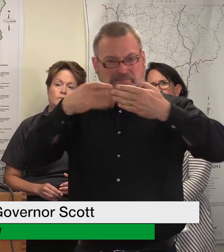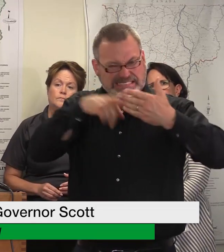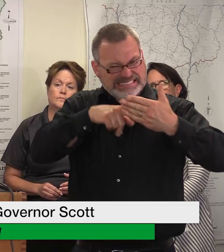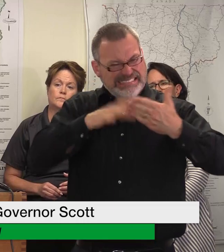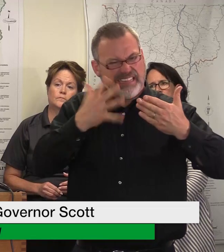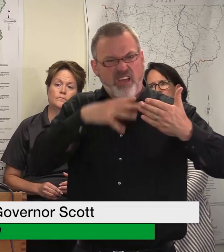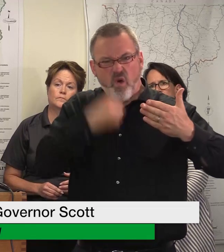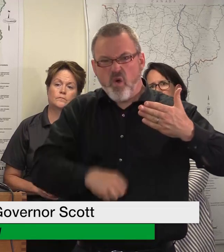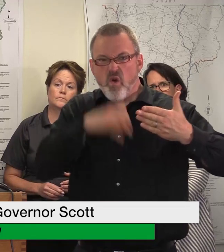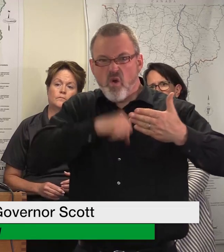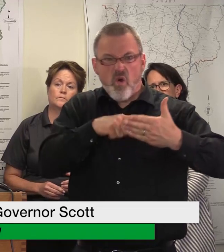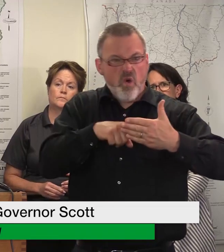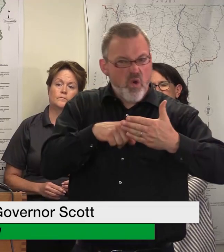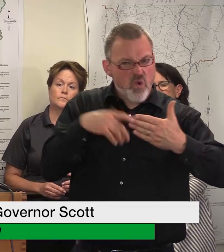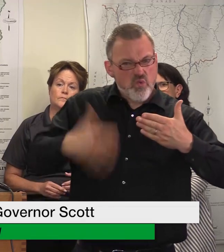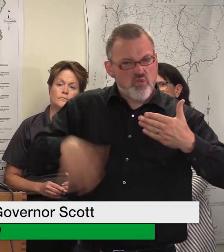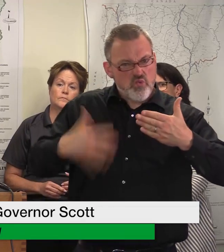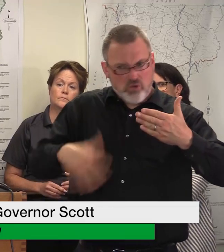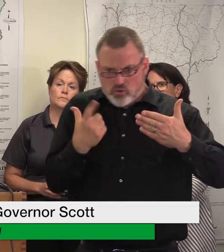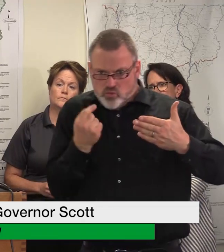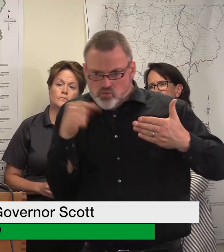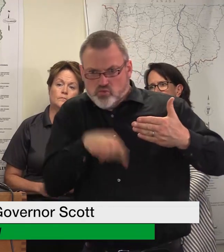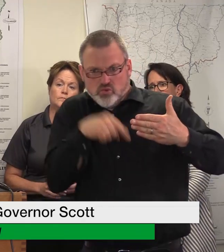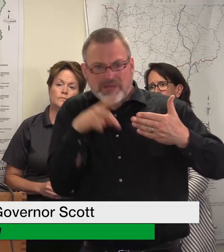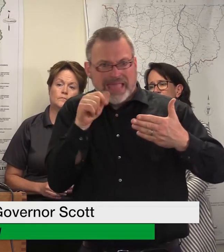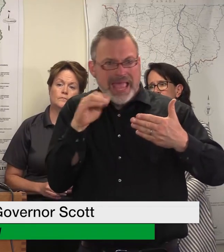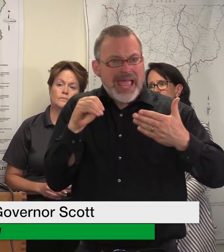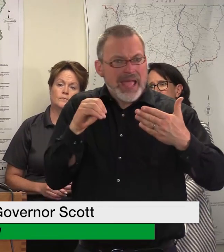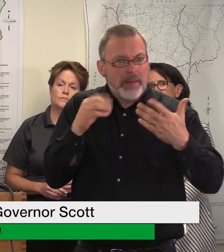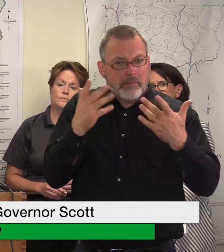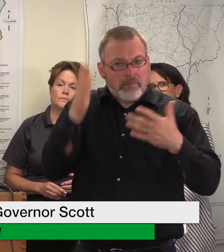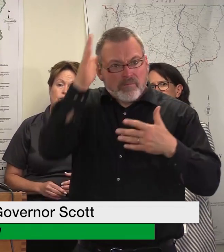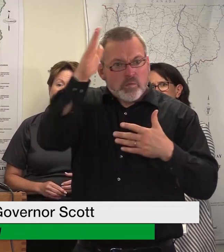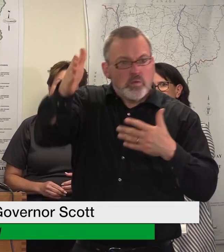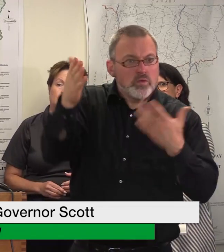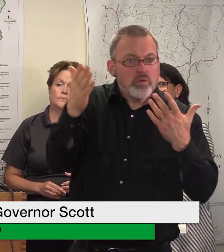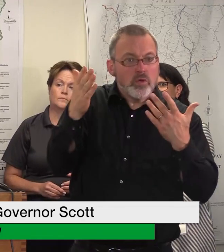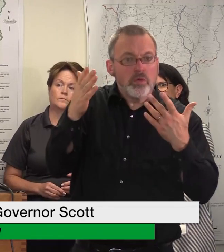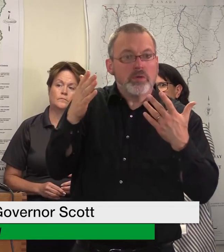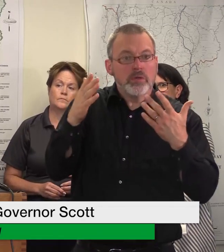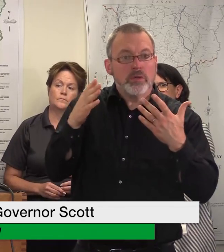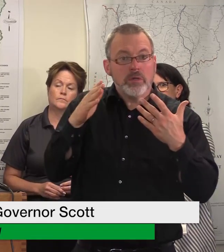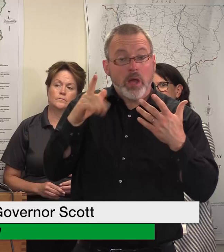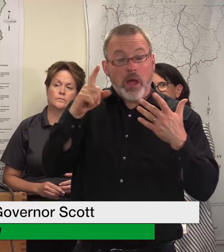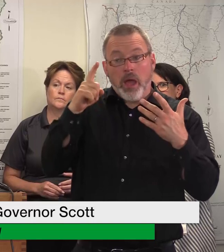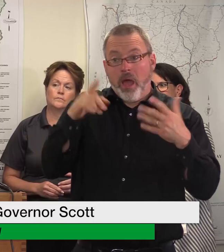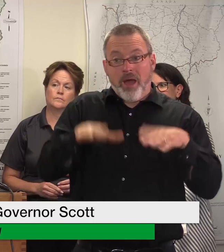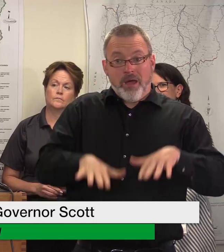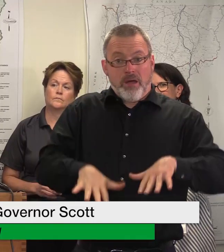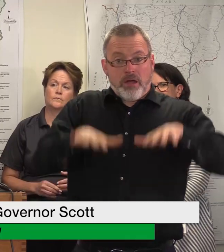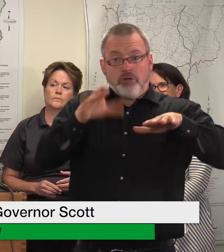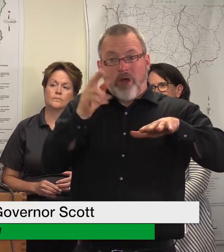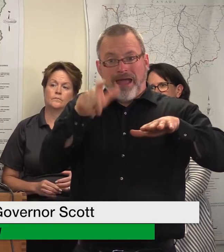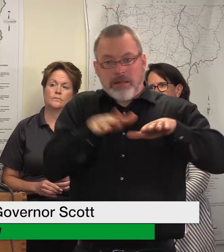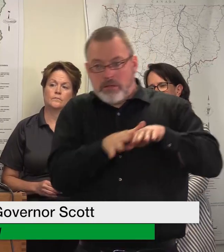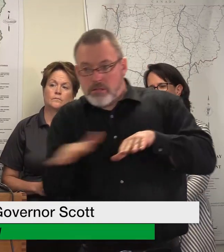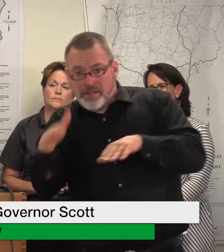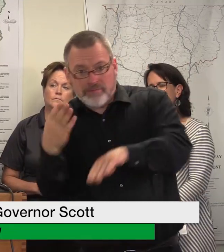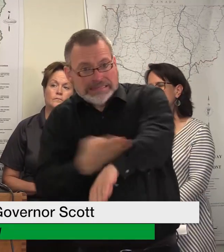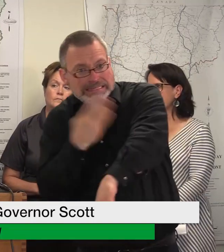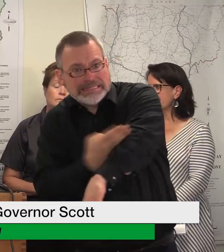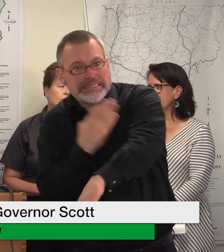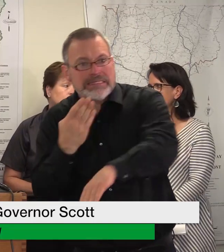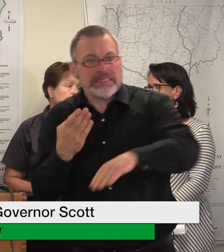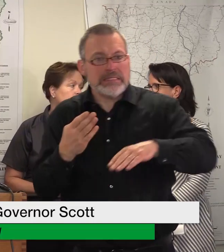these old dams that maybe need to be removed to make the flood channels better and more efficient, getting that water out of the state as quickly as possible. Yeah, it's all the